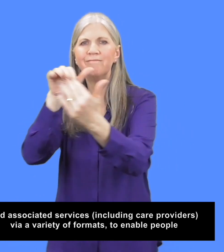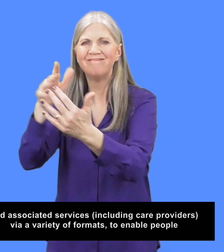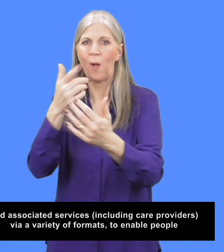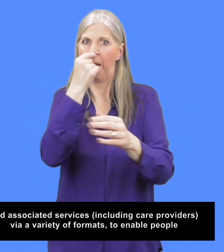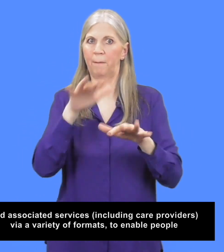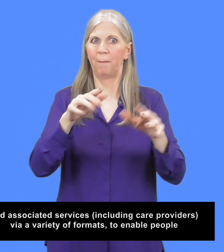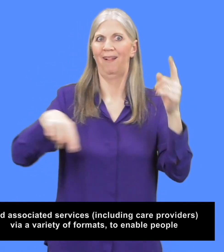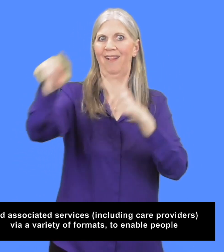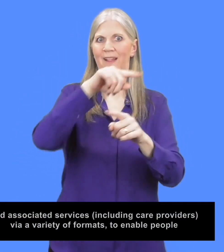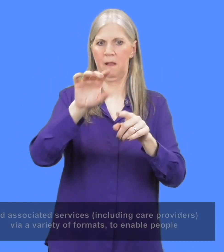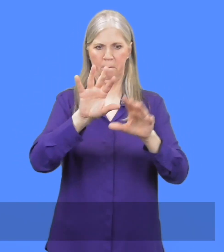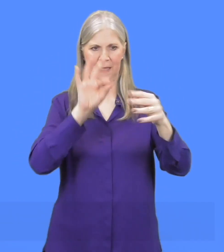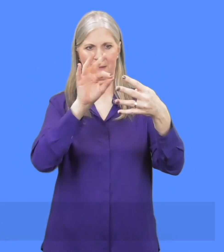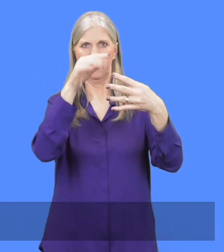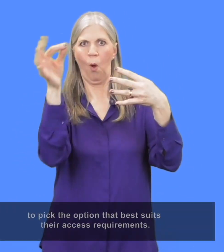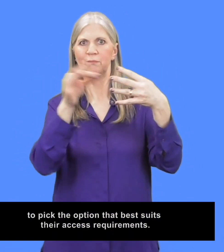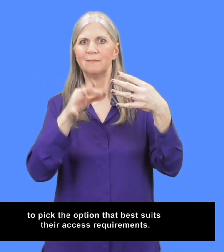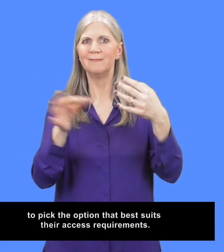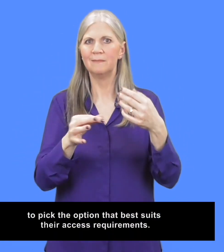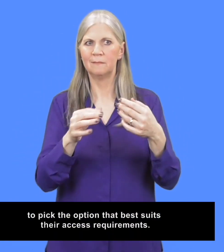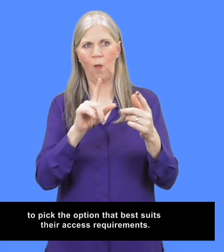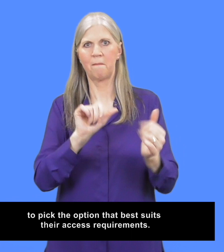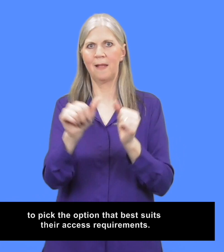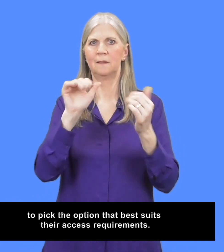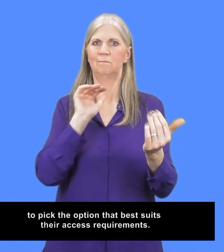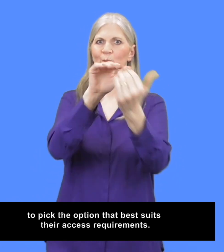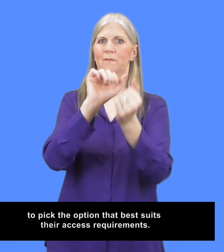to enable people to pick the option that best suits their access requirements.